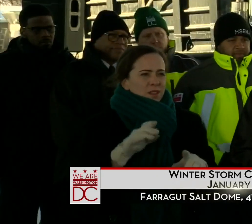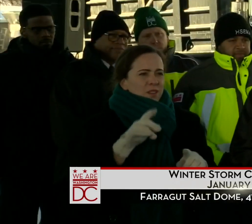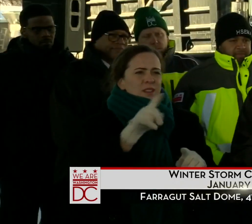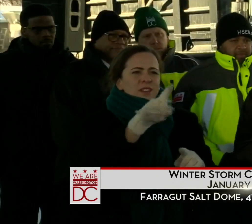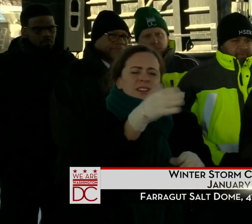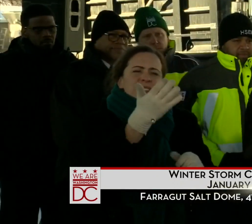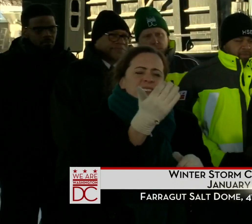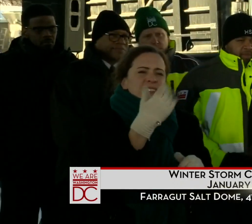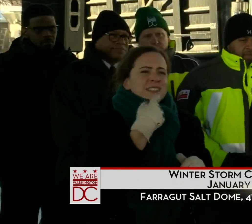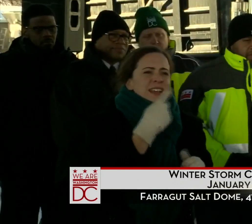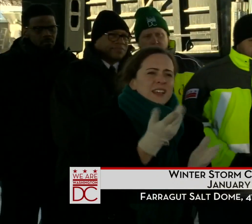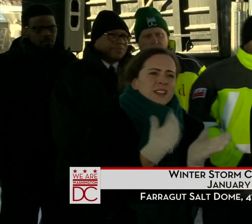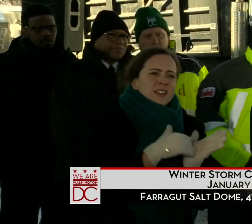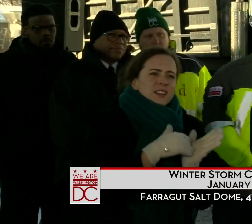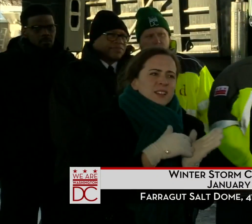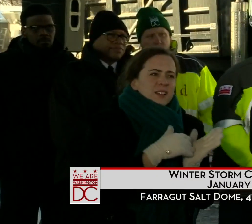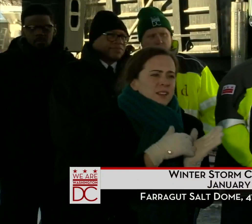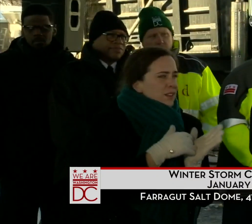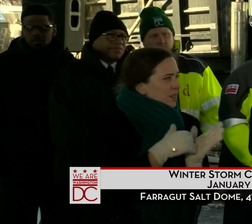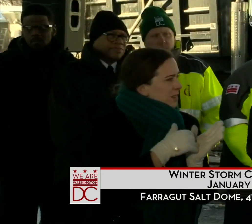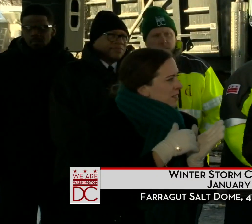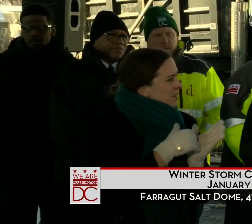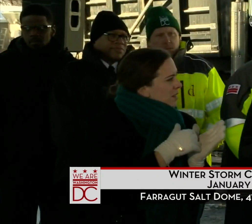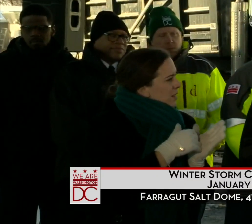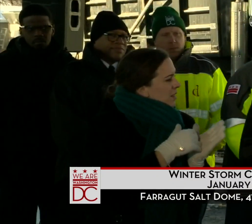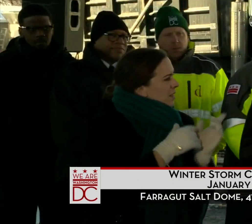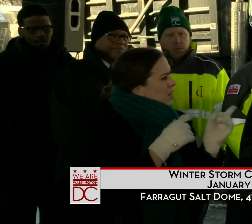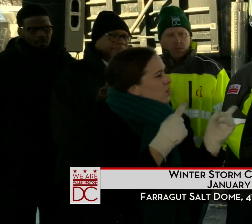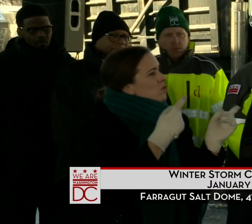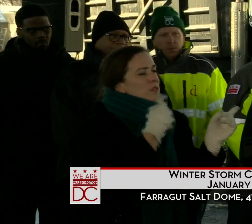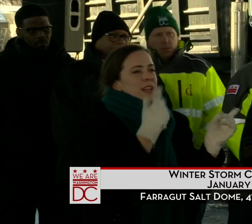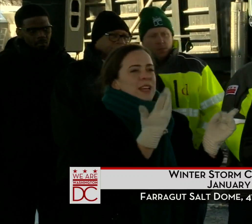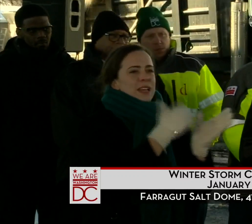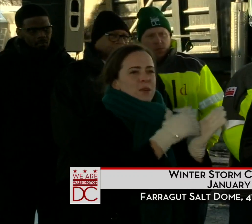can repeat the question. In Southeast,